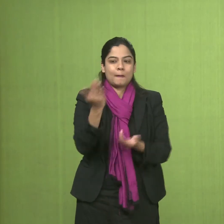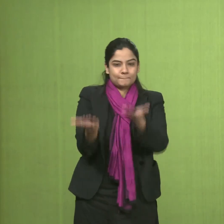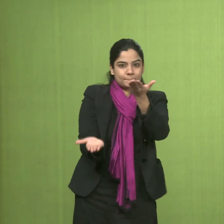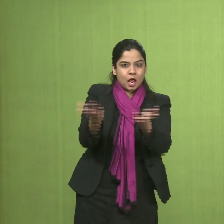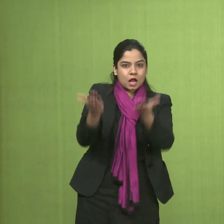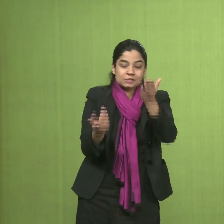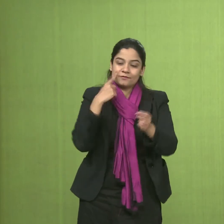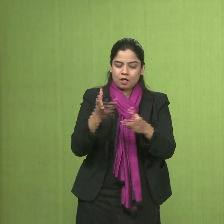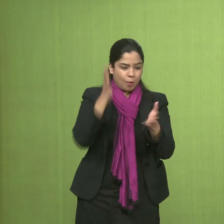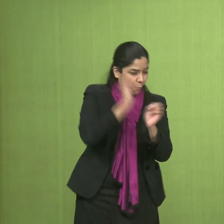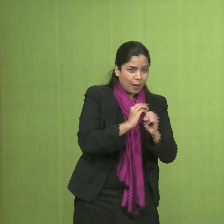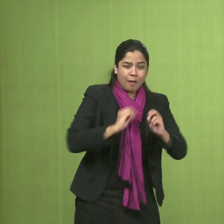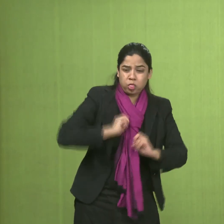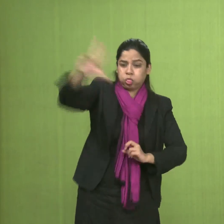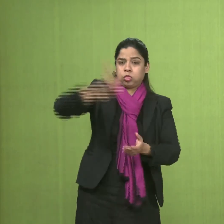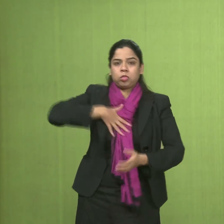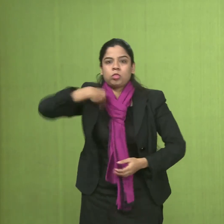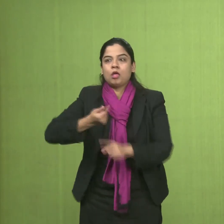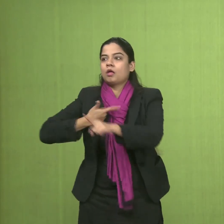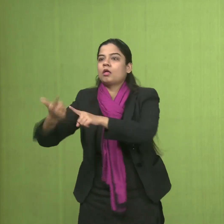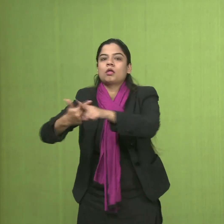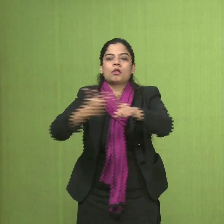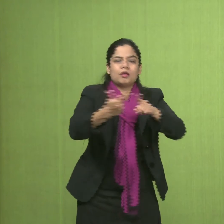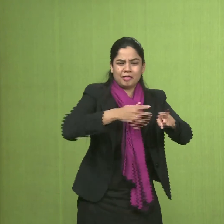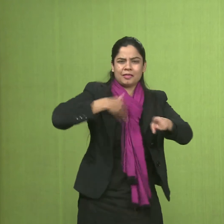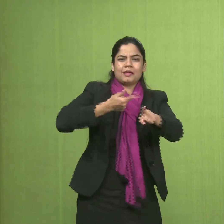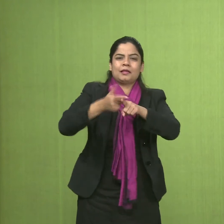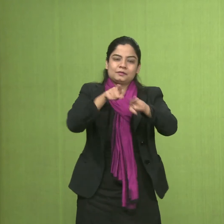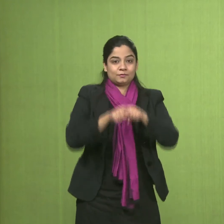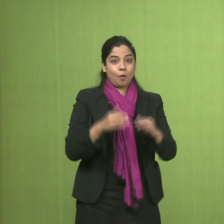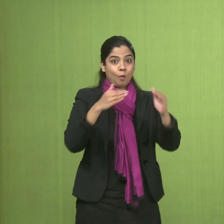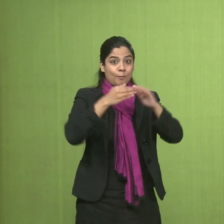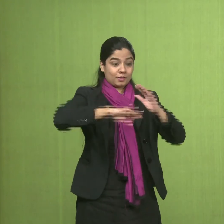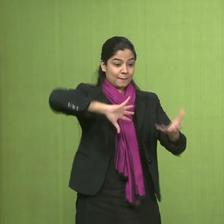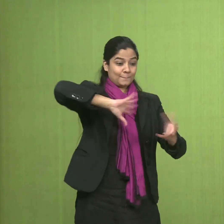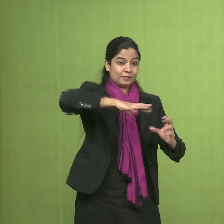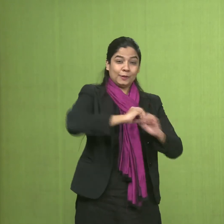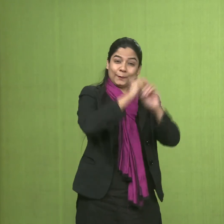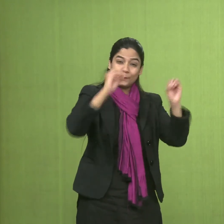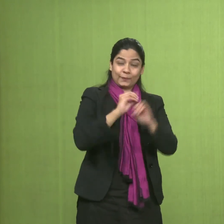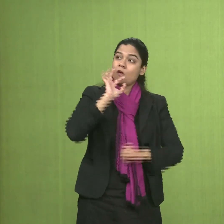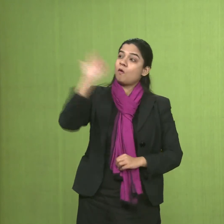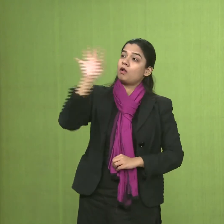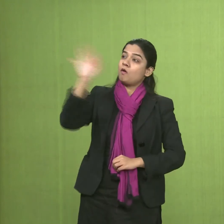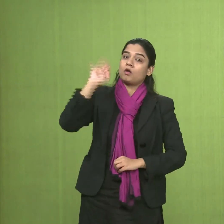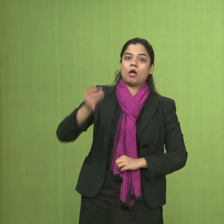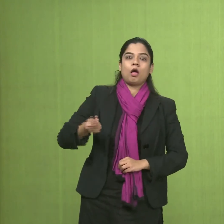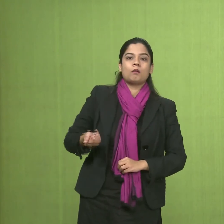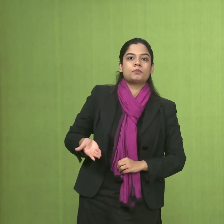And for money, buying expensive products is a waste of money. So just buy things that are cheaper.